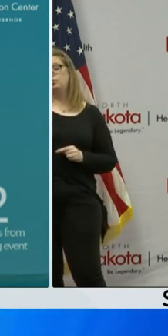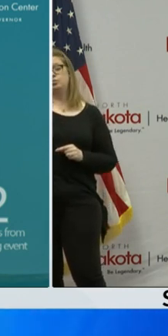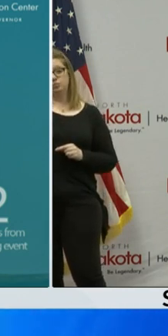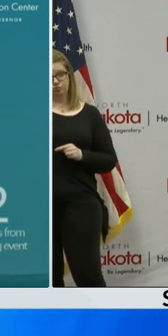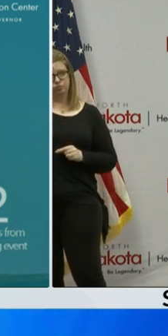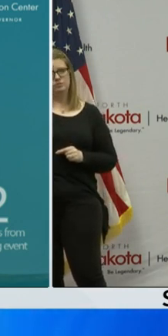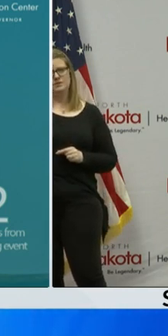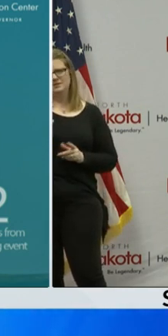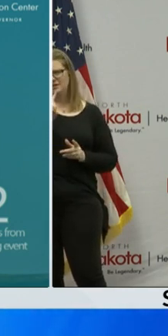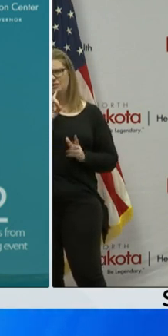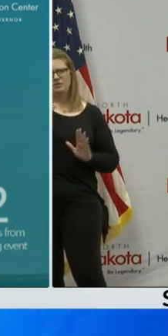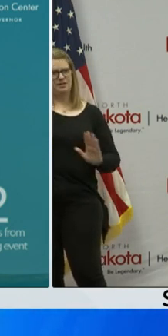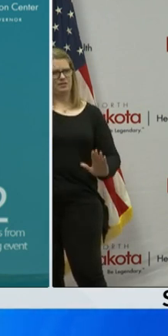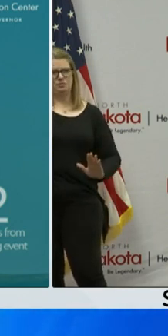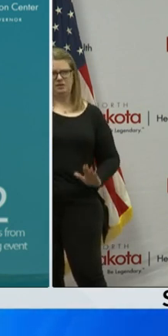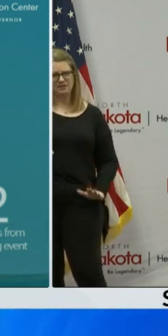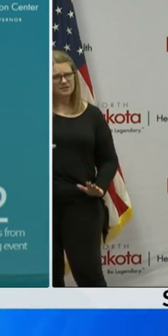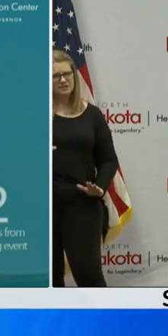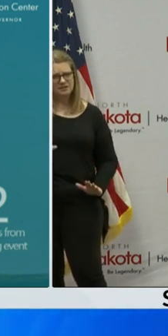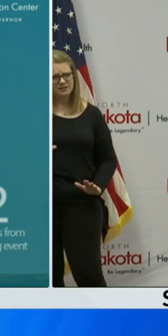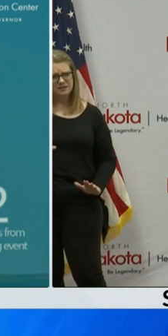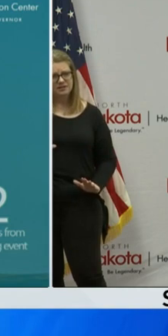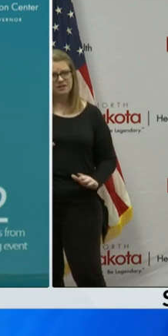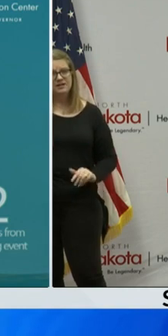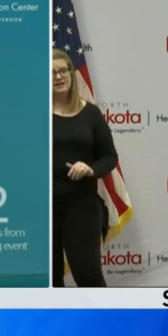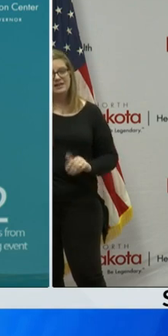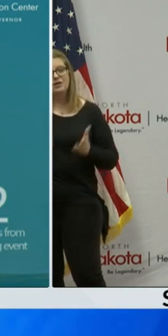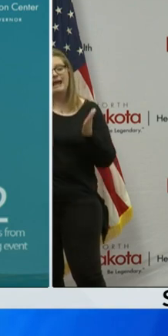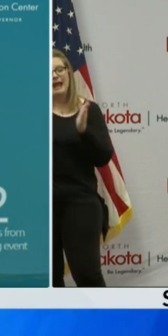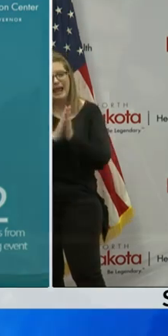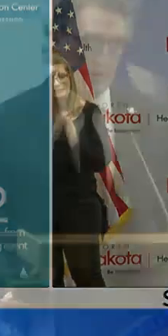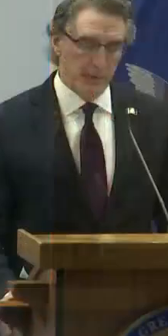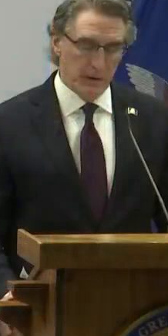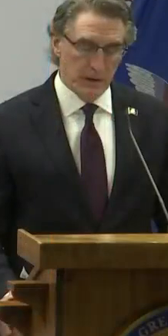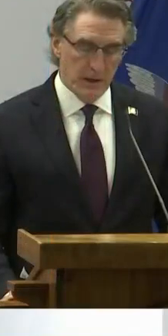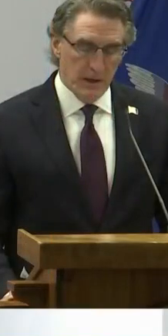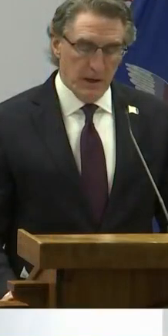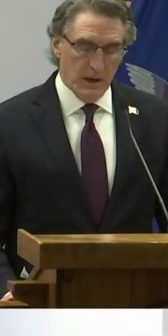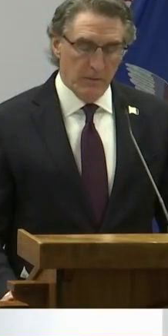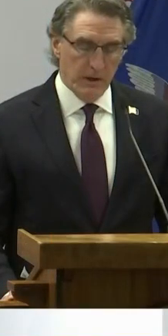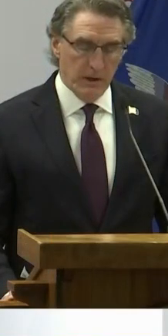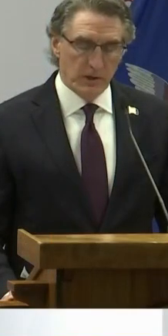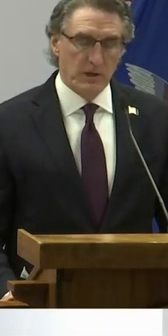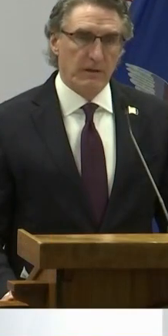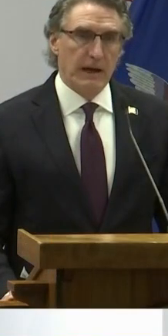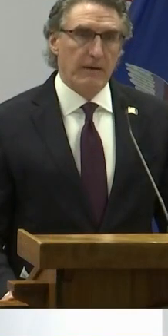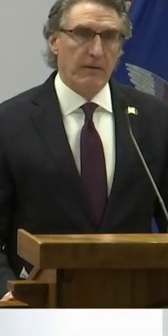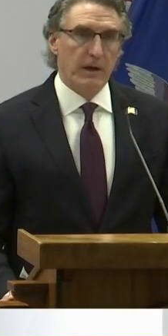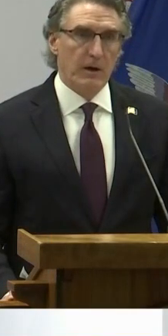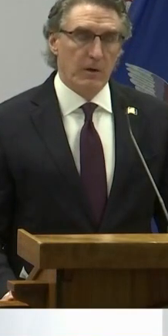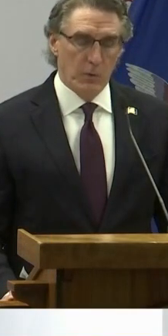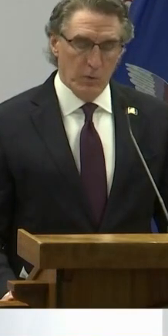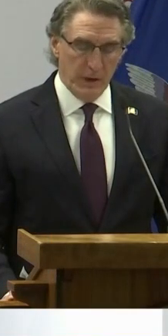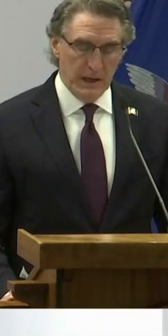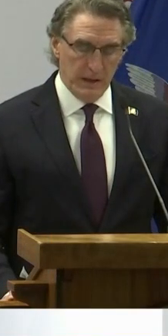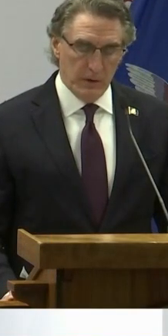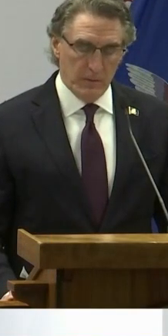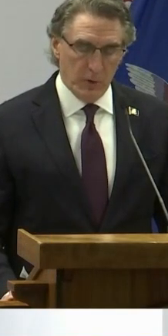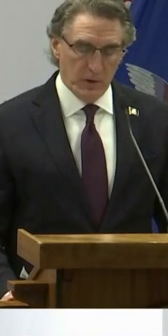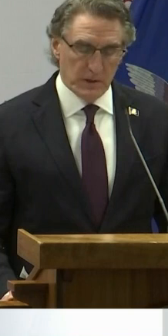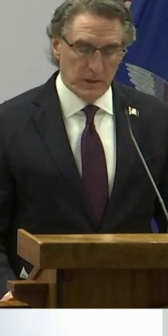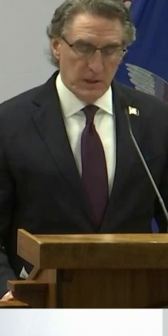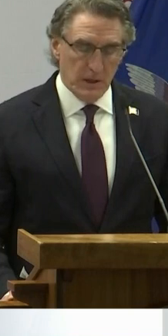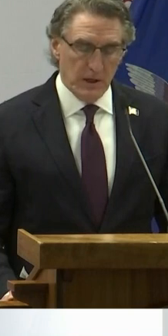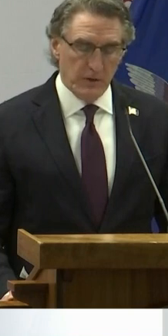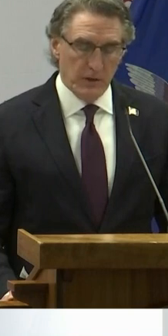corporate citizen in that as they're asking their employees to stay home during this time period but in addition to that they are paying